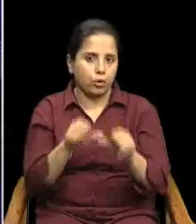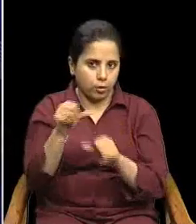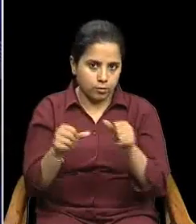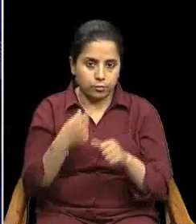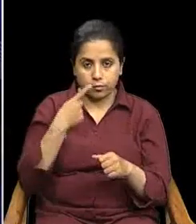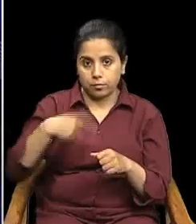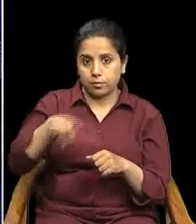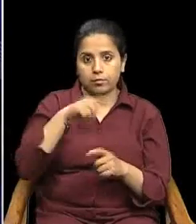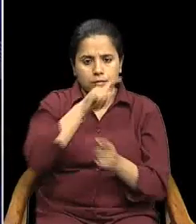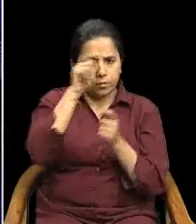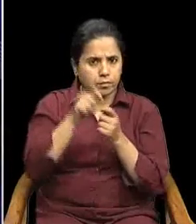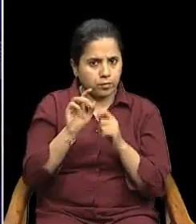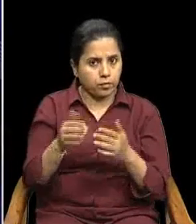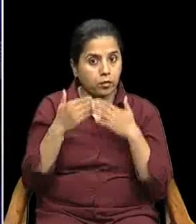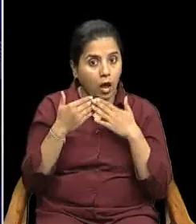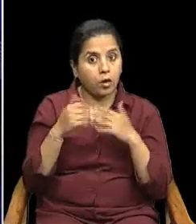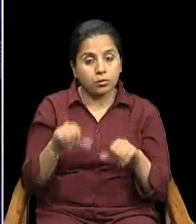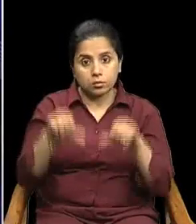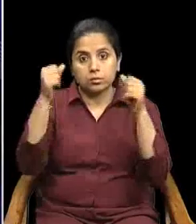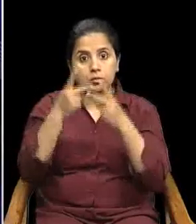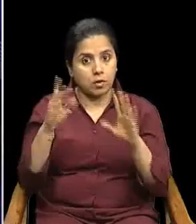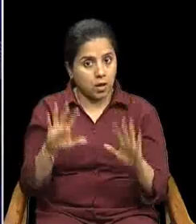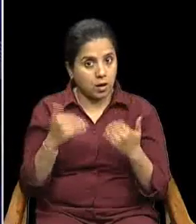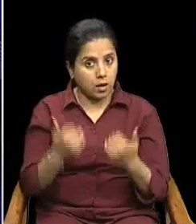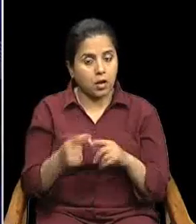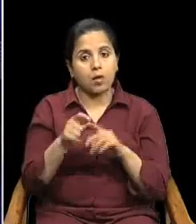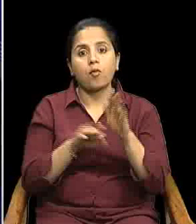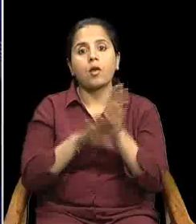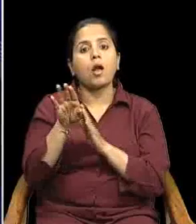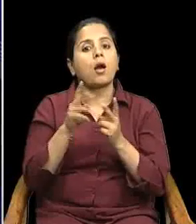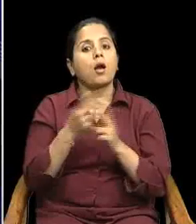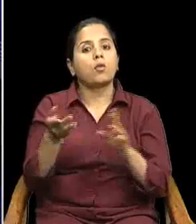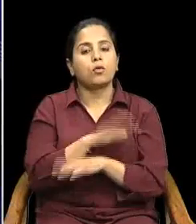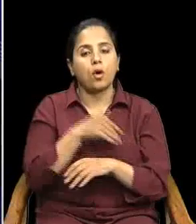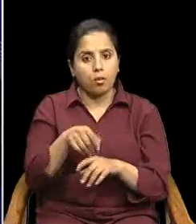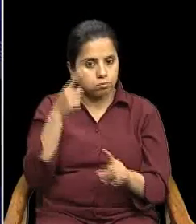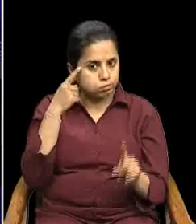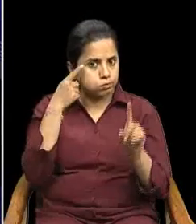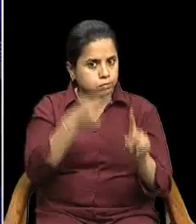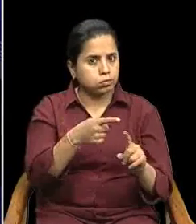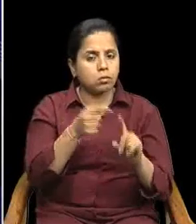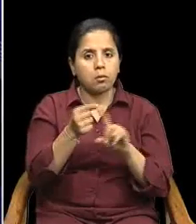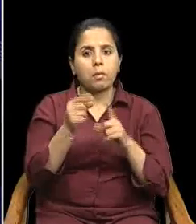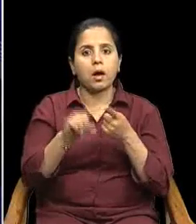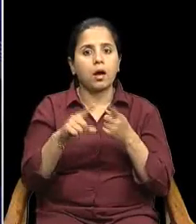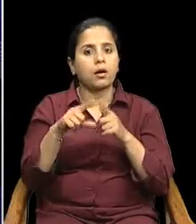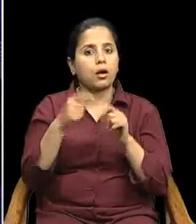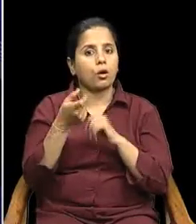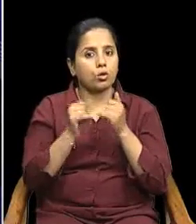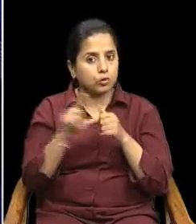the specific graduate attributes are developed through the targeted pedagogical